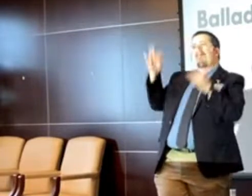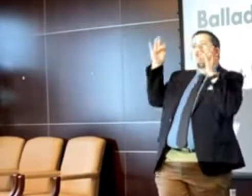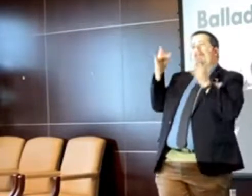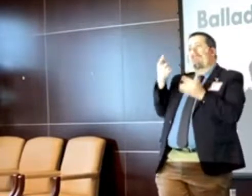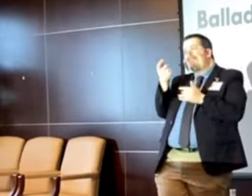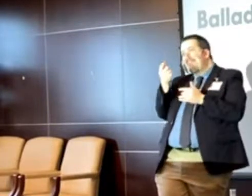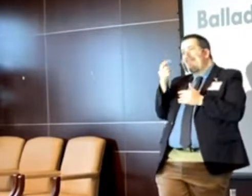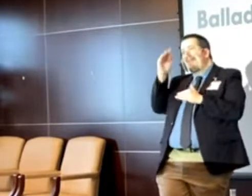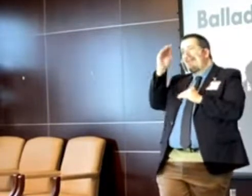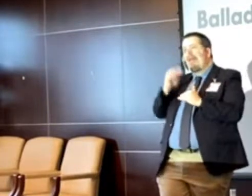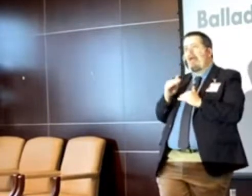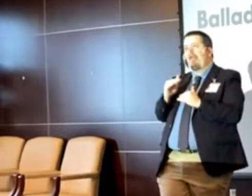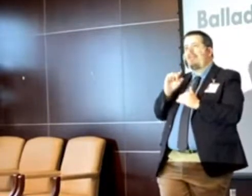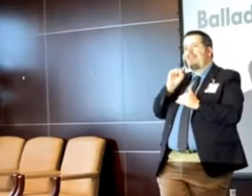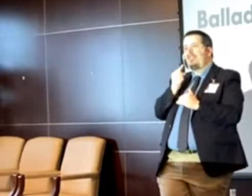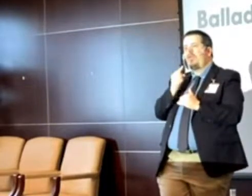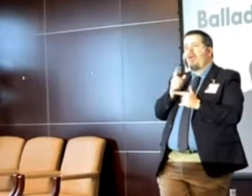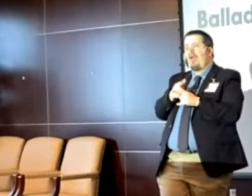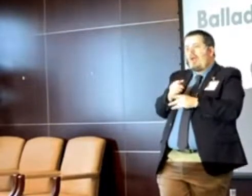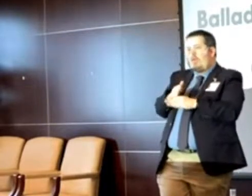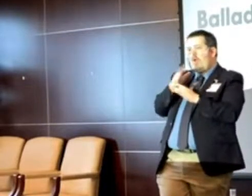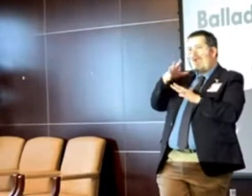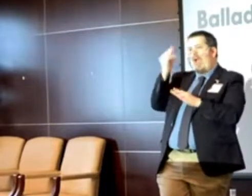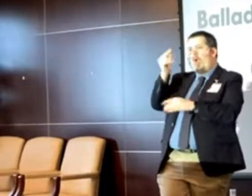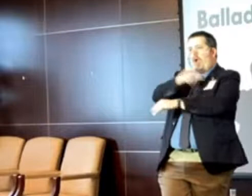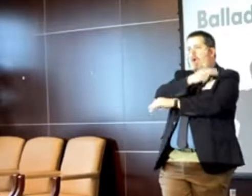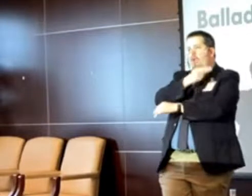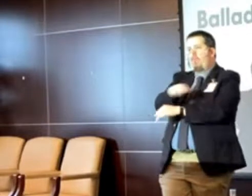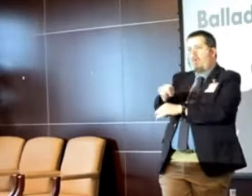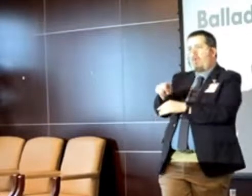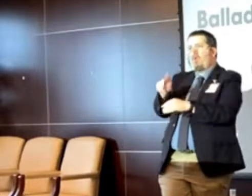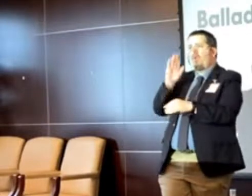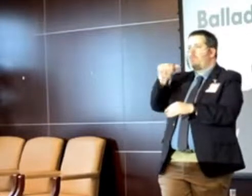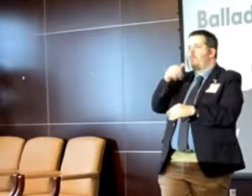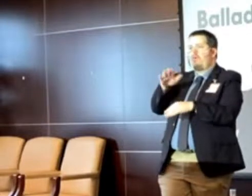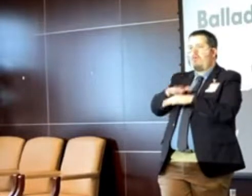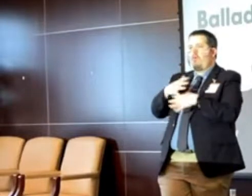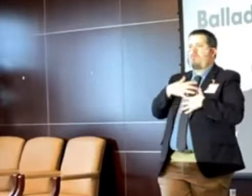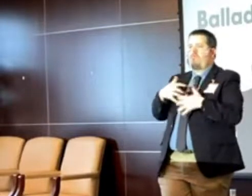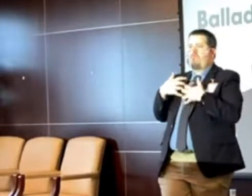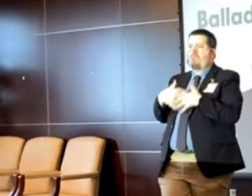the severity of the disease and keep you out of the hospital and off a ventilator.